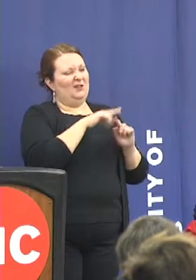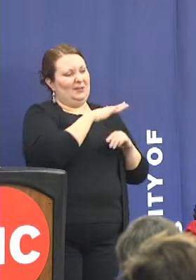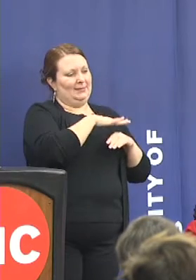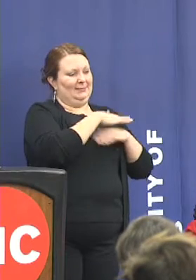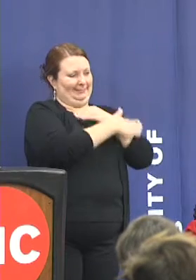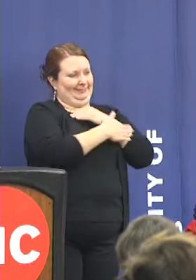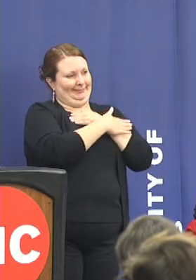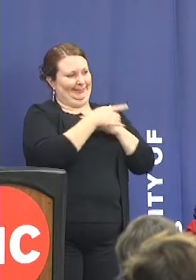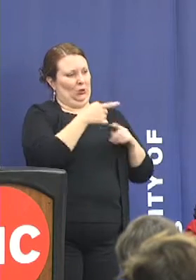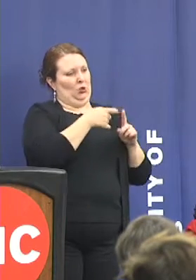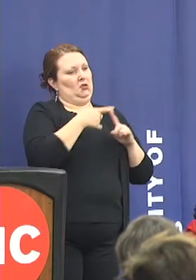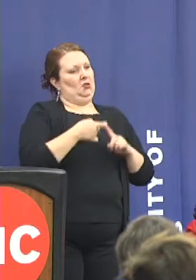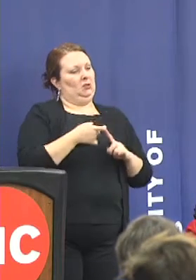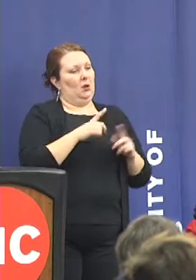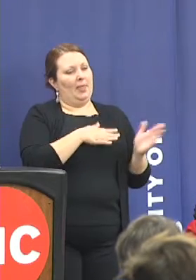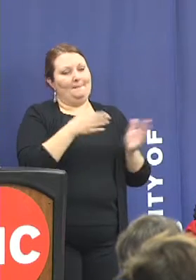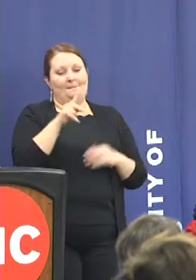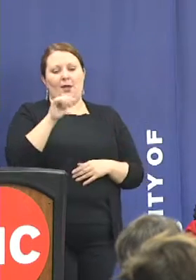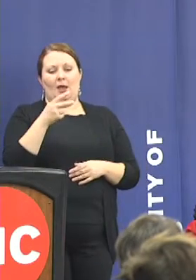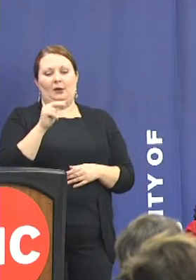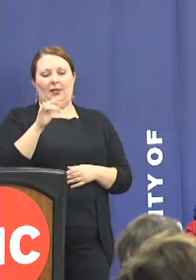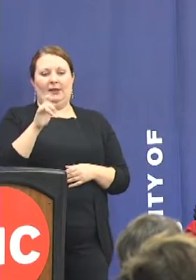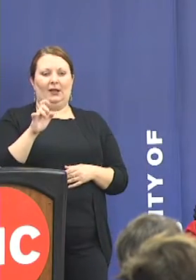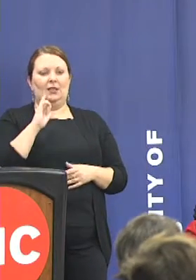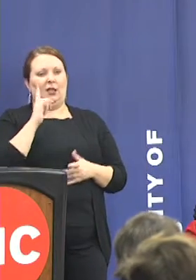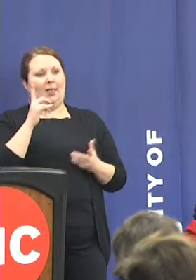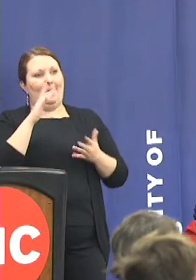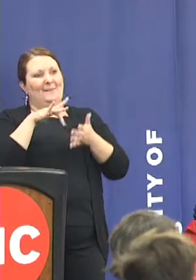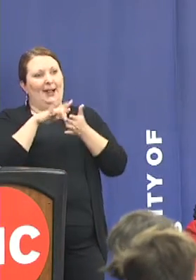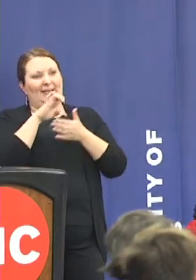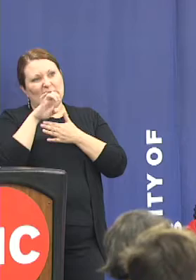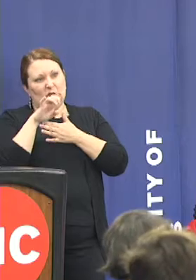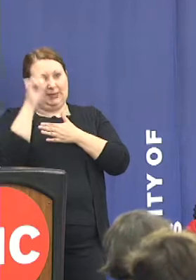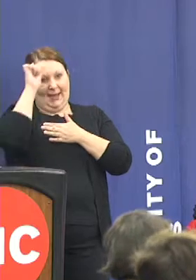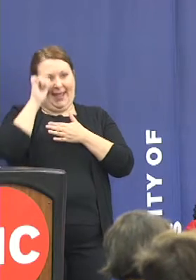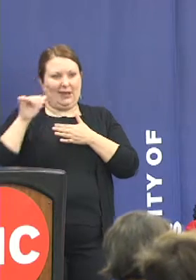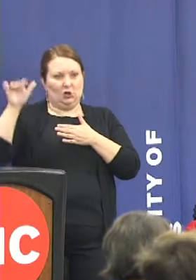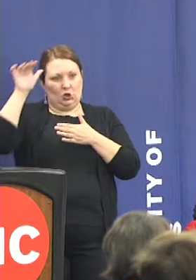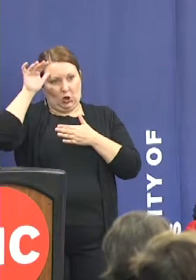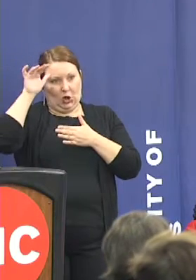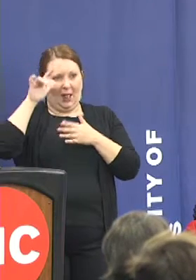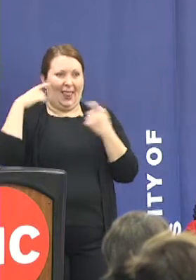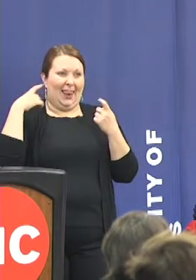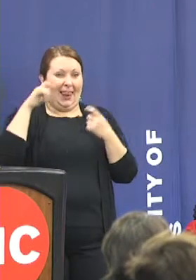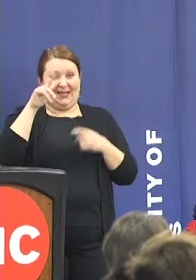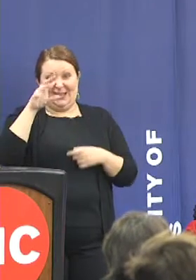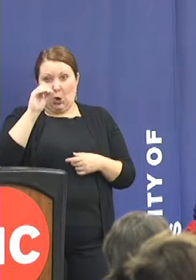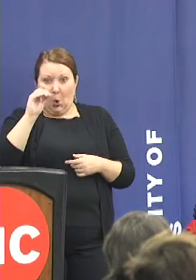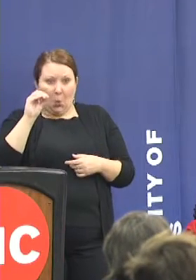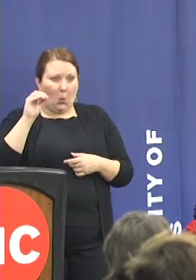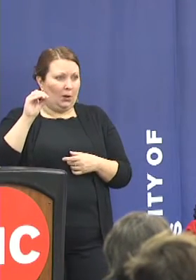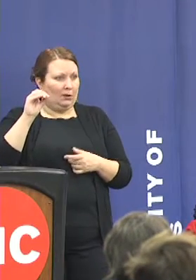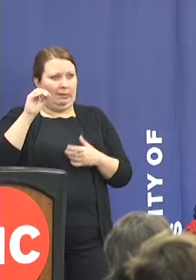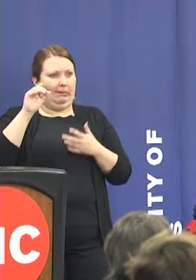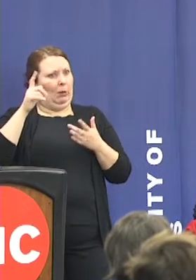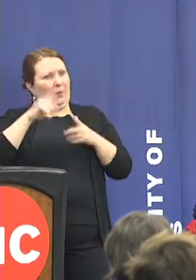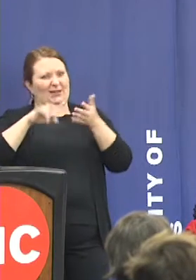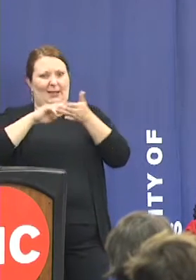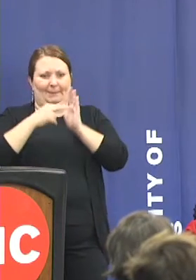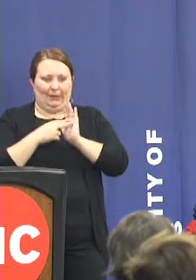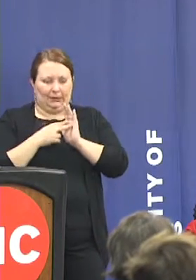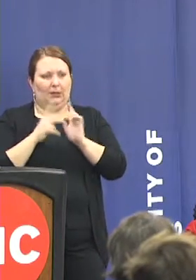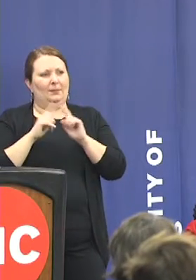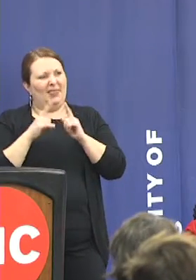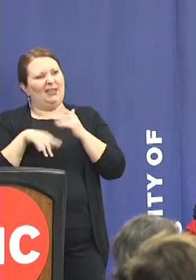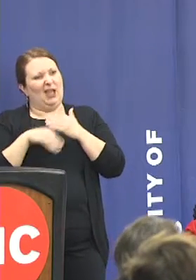and pan-ethnic, these constructions of Middle Eastern, Asian, you know, Latino, what is that, right? So that adds another level, but